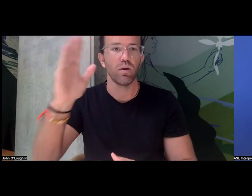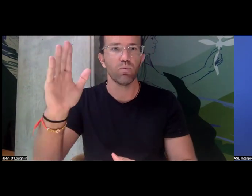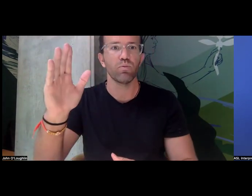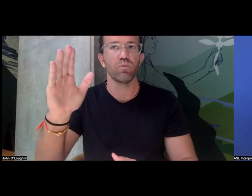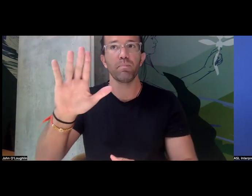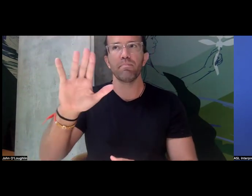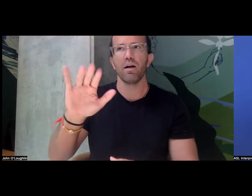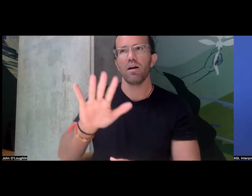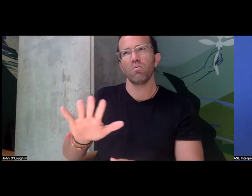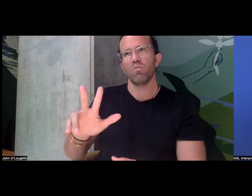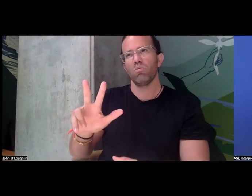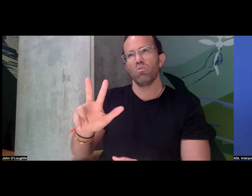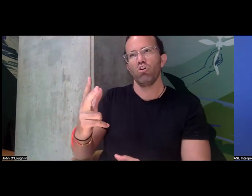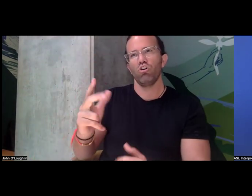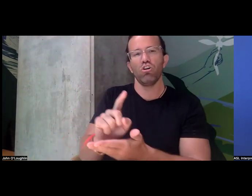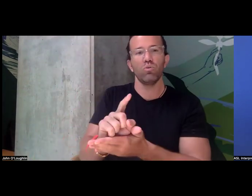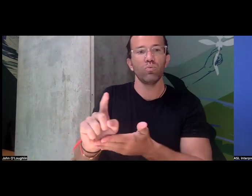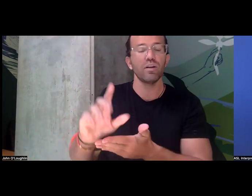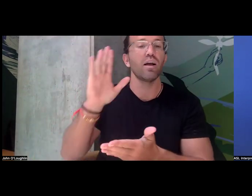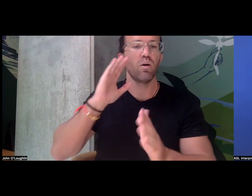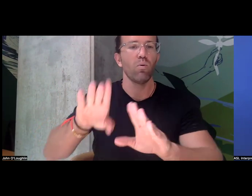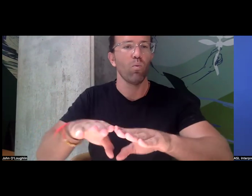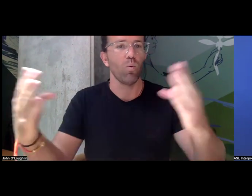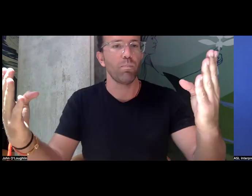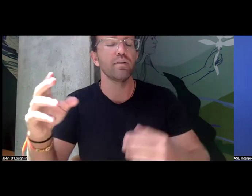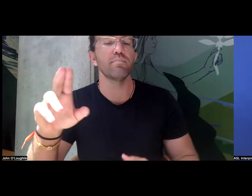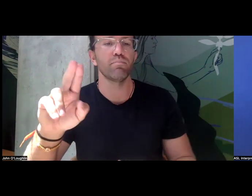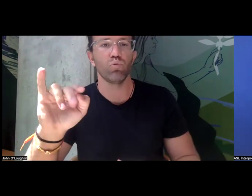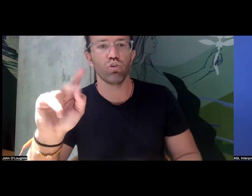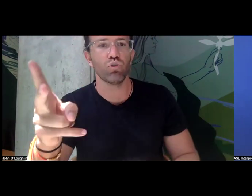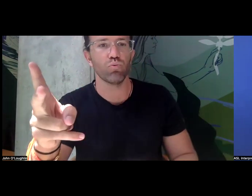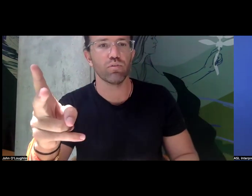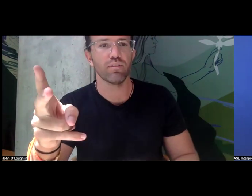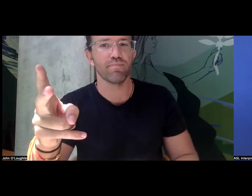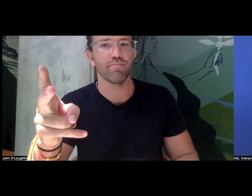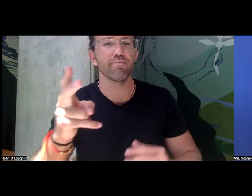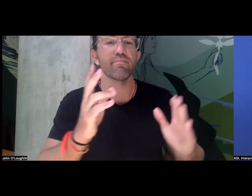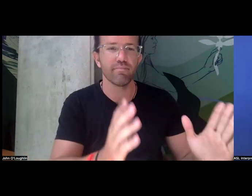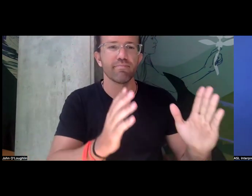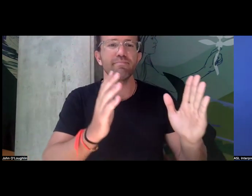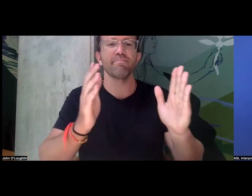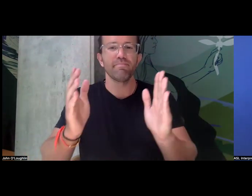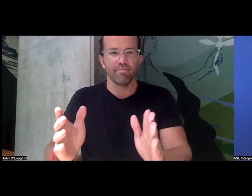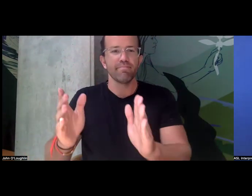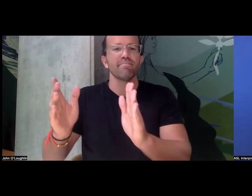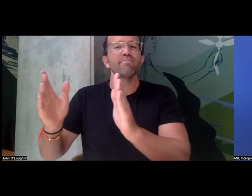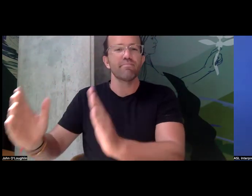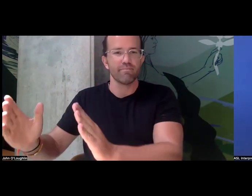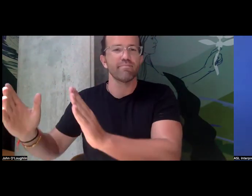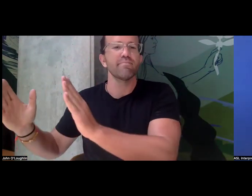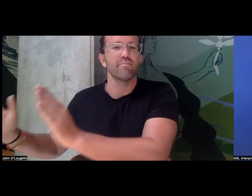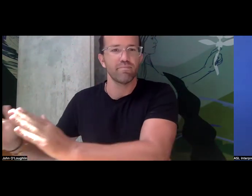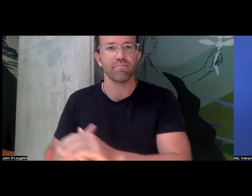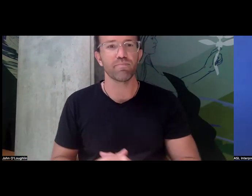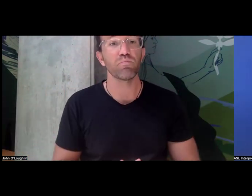look like for the rest of the semester. So by about maybe the third week, I will open up Unit 2 and we